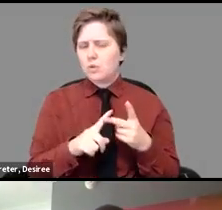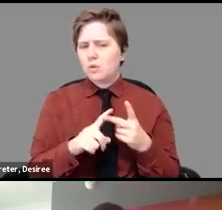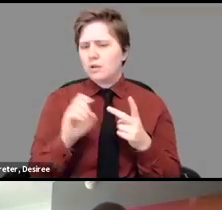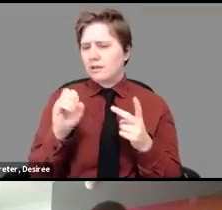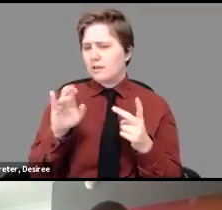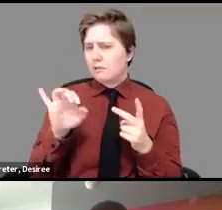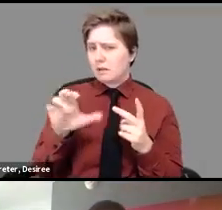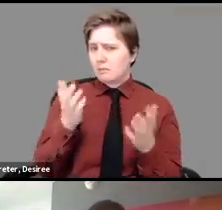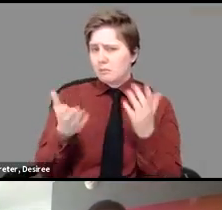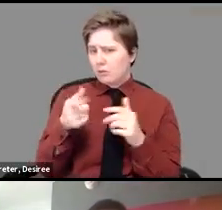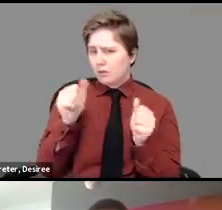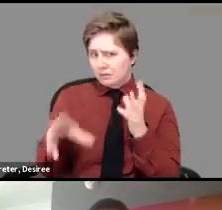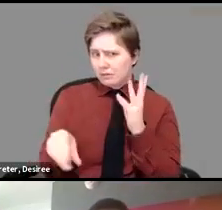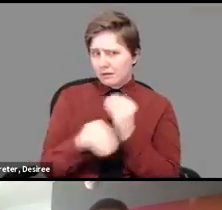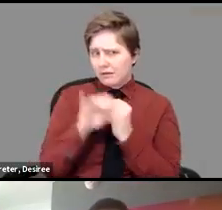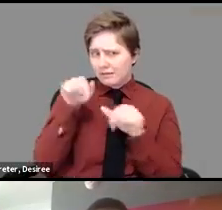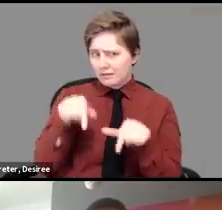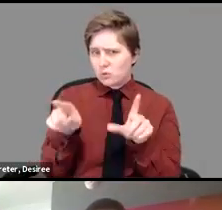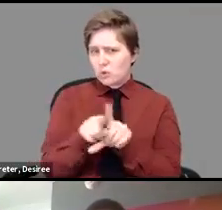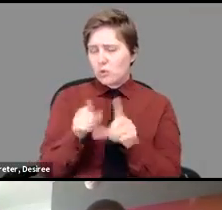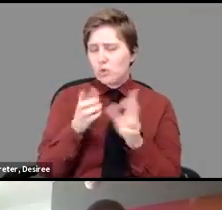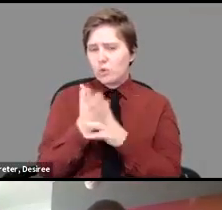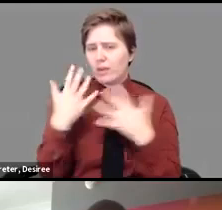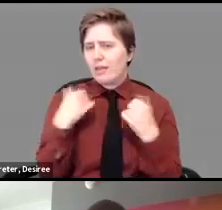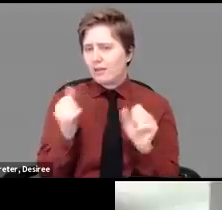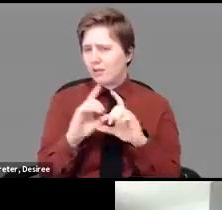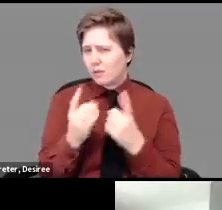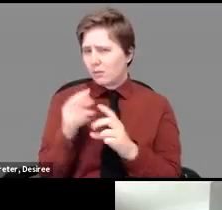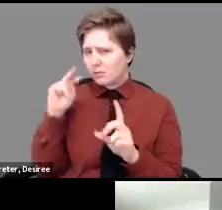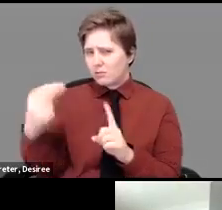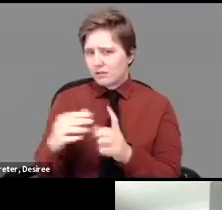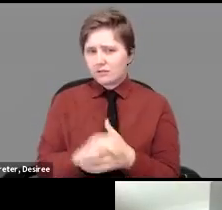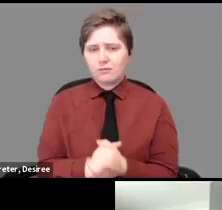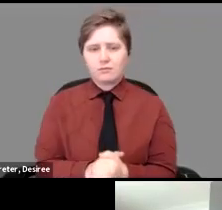Eric, maybe you can pitch in on this through the health department side.